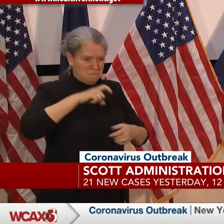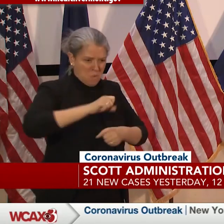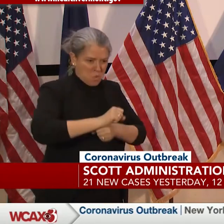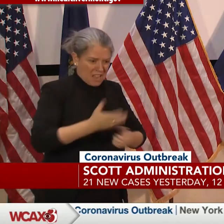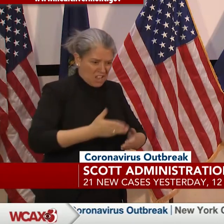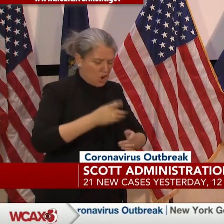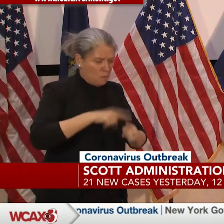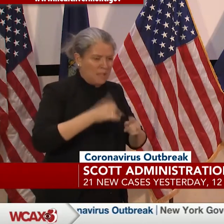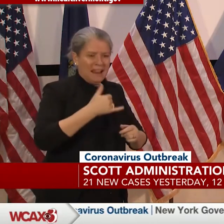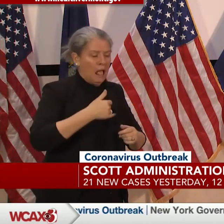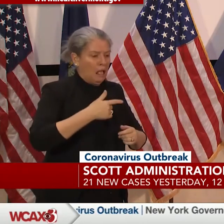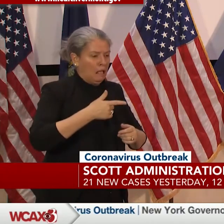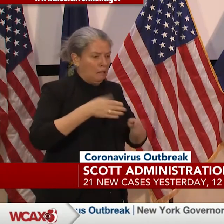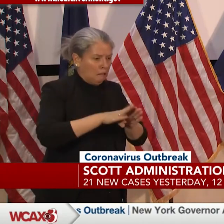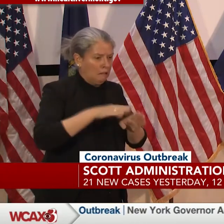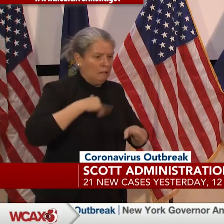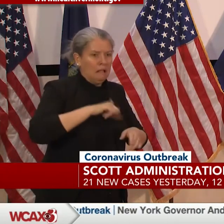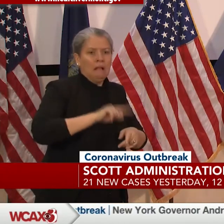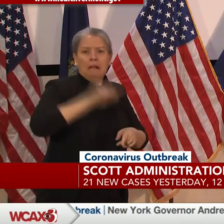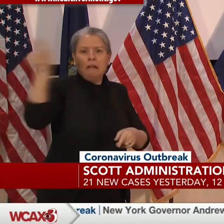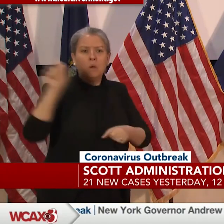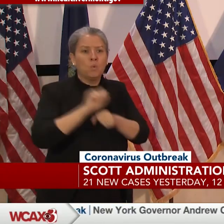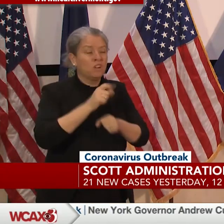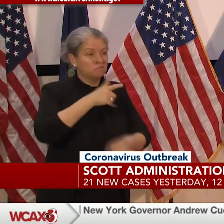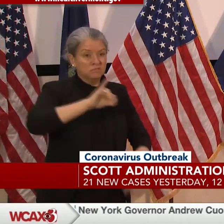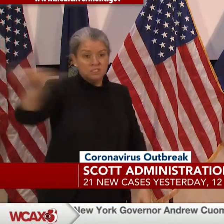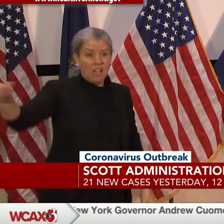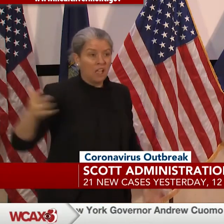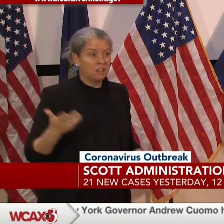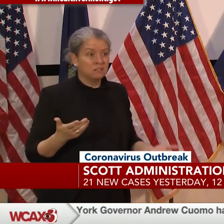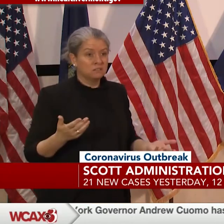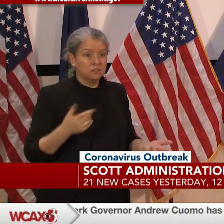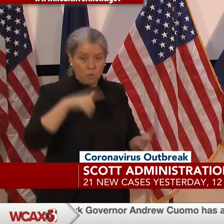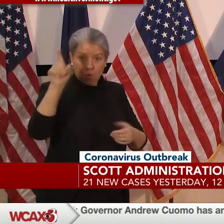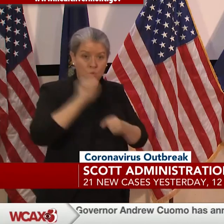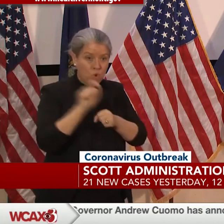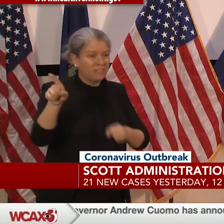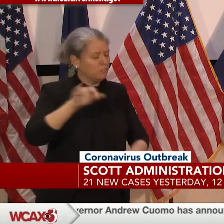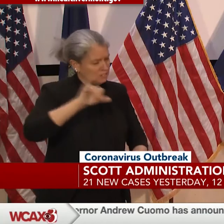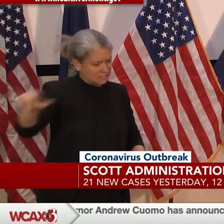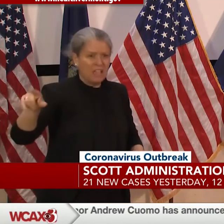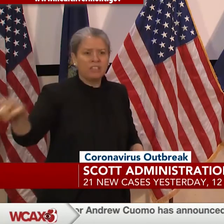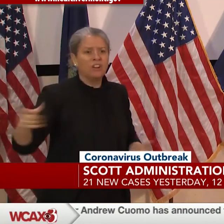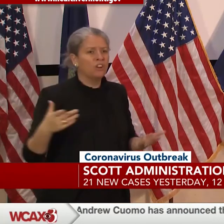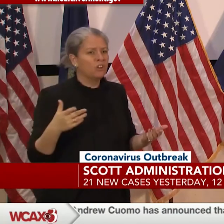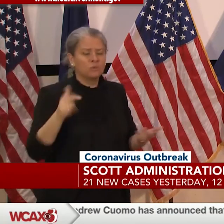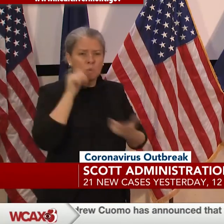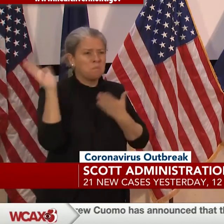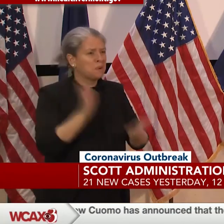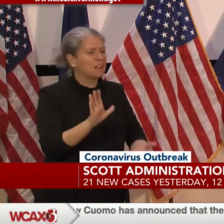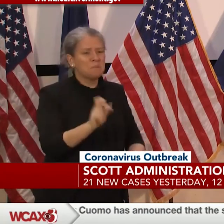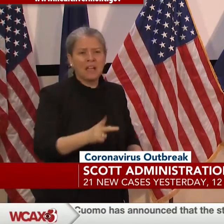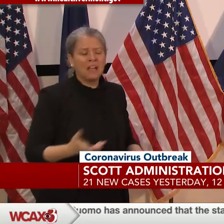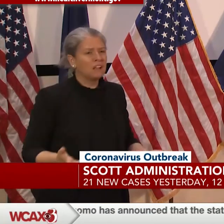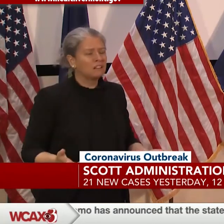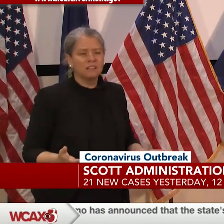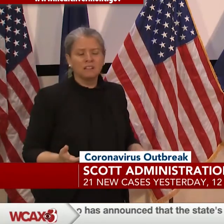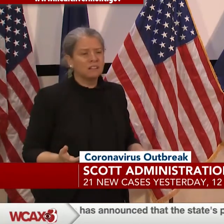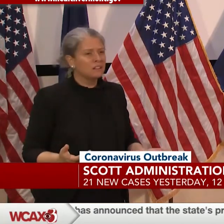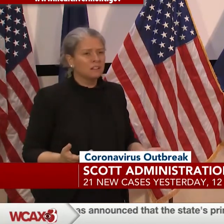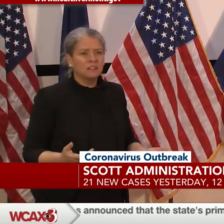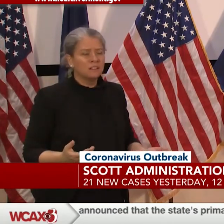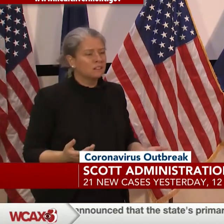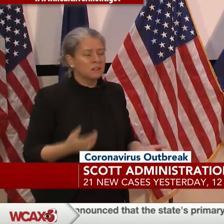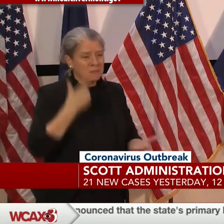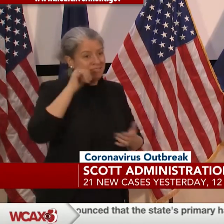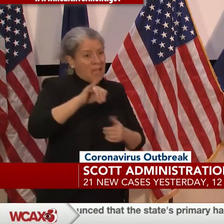that's non-essential, that they stay there. And if they're going to work there, stay there. And if you come back,